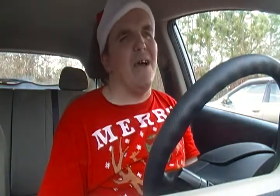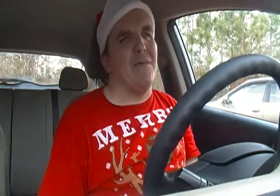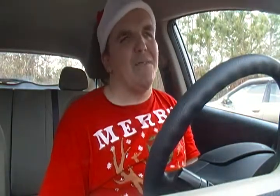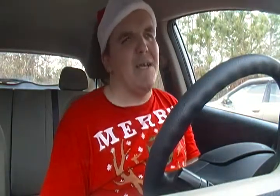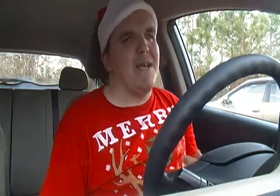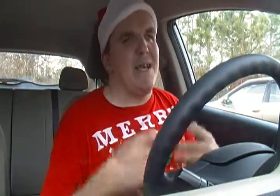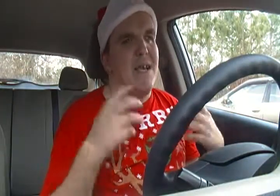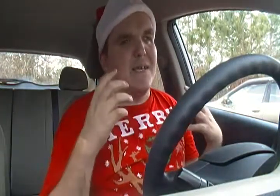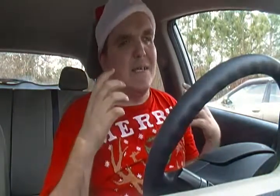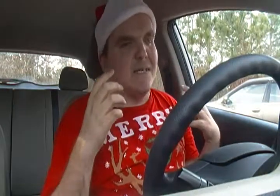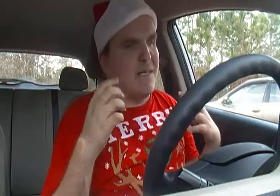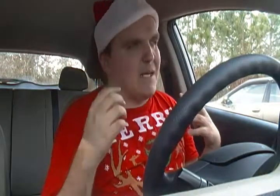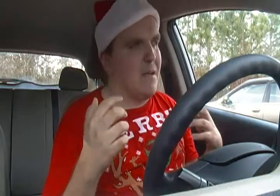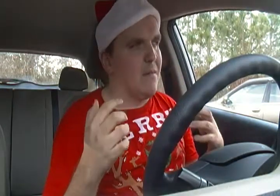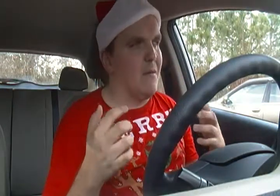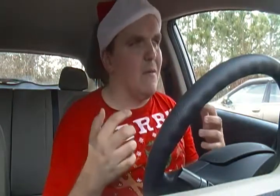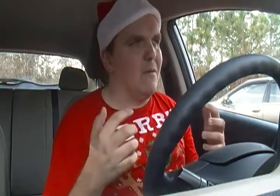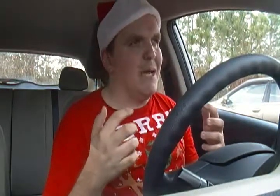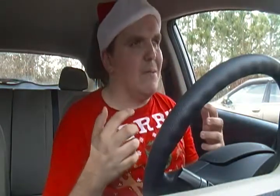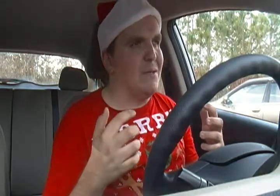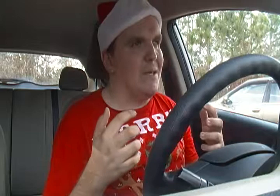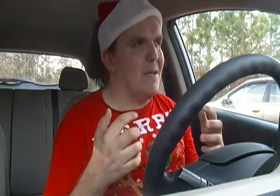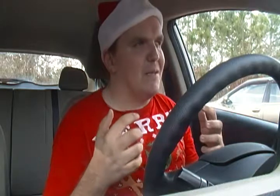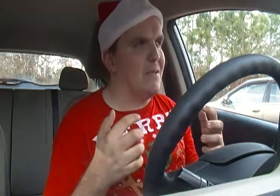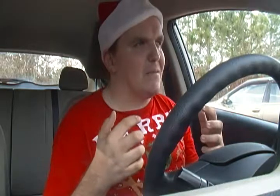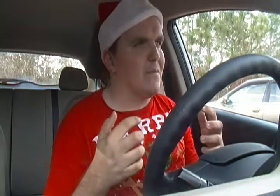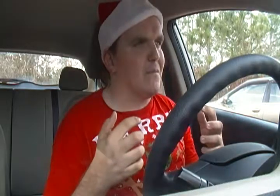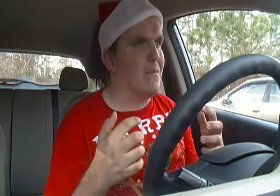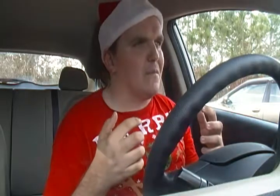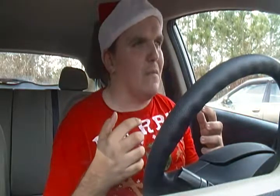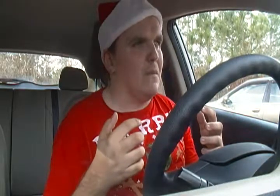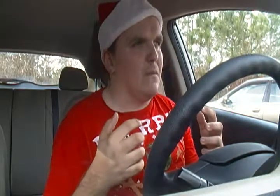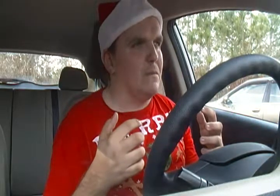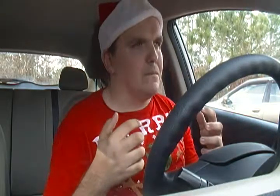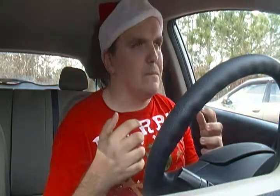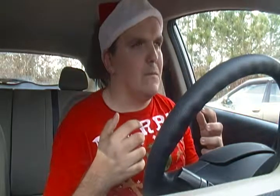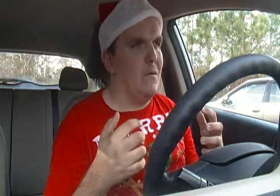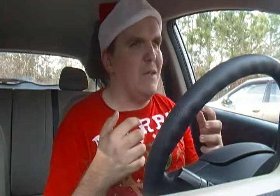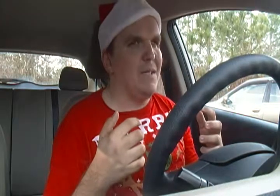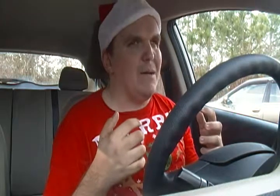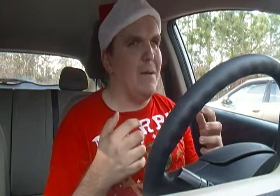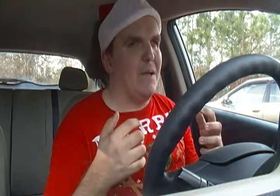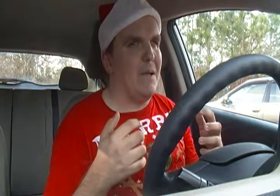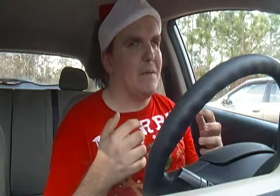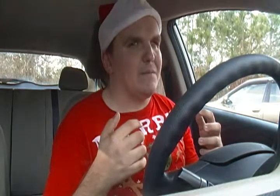thing that we see is what happens next what does happen next